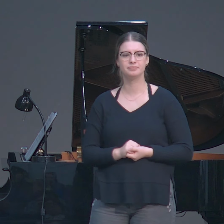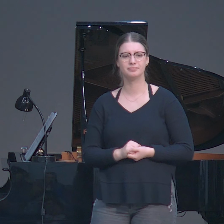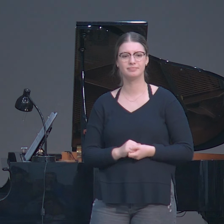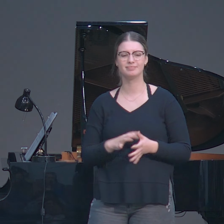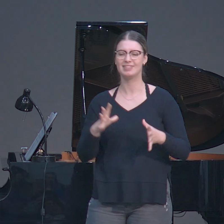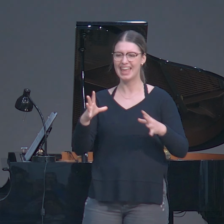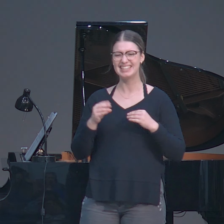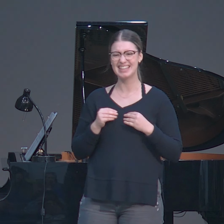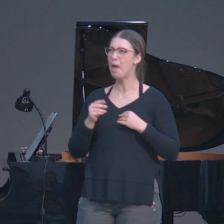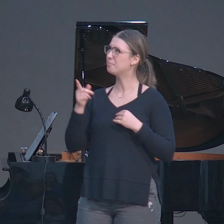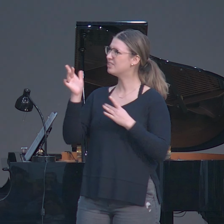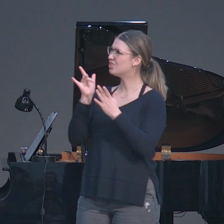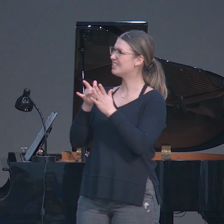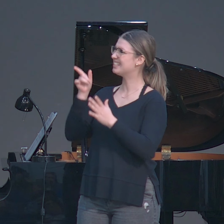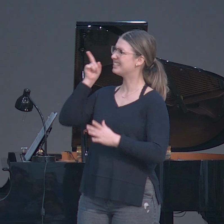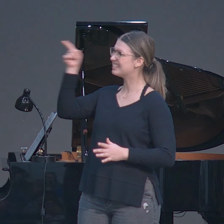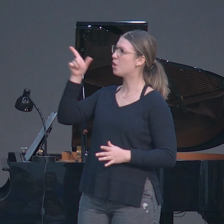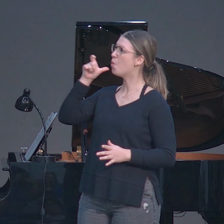Accept who He is